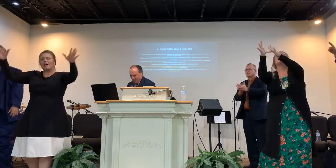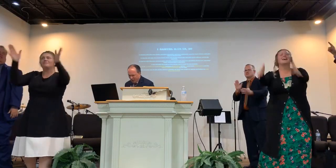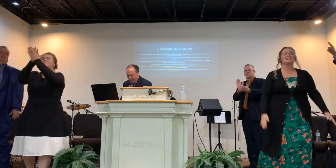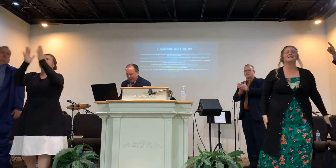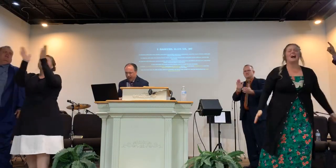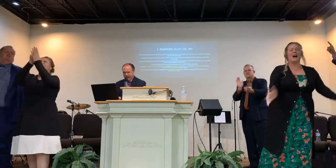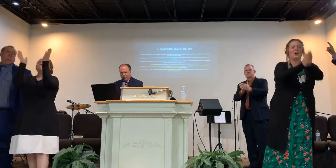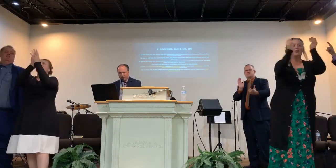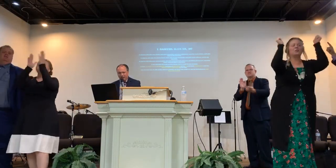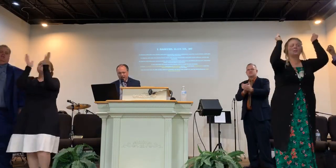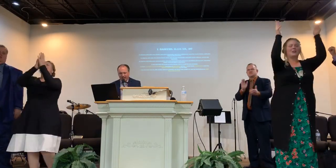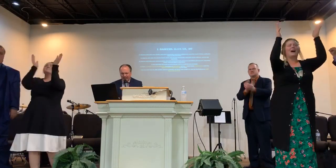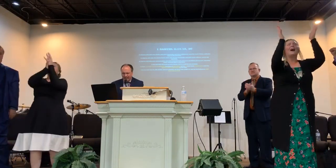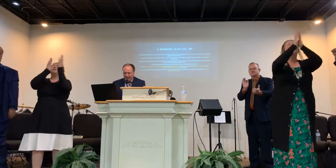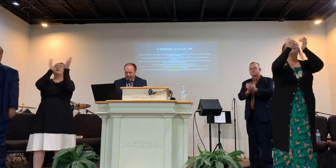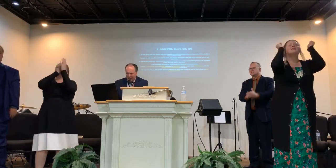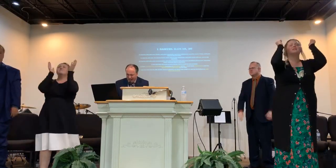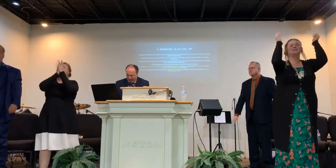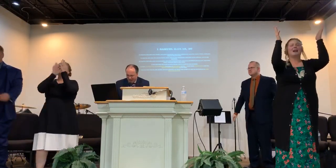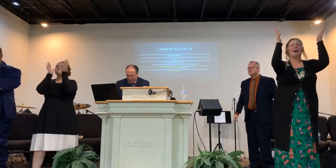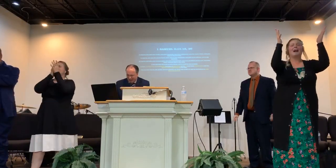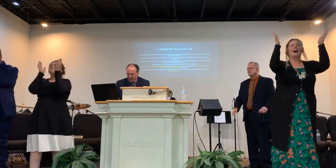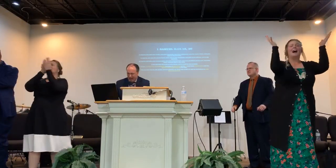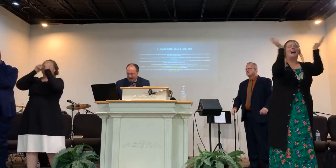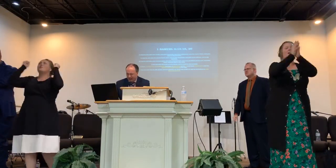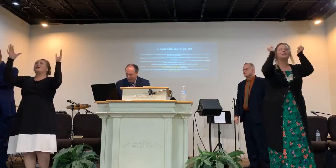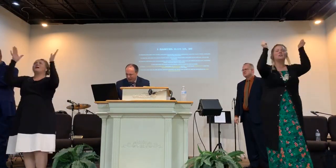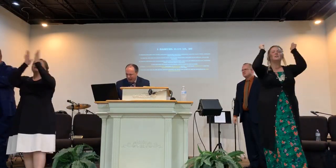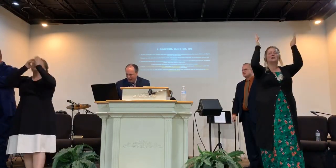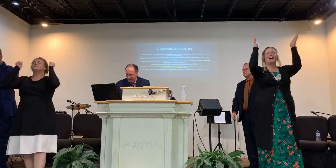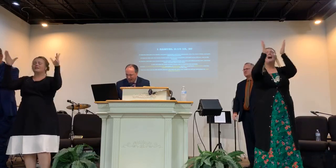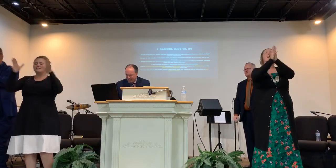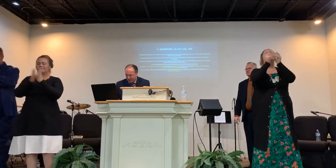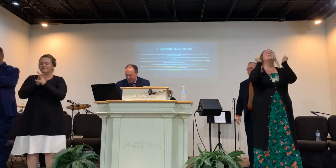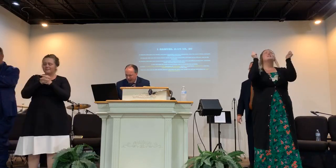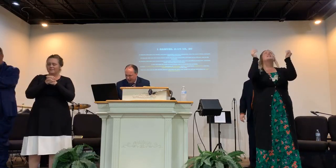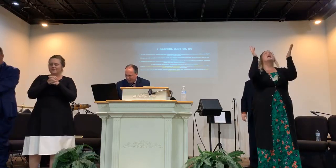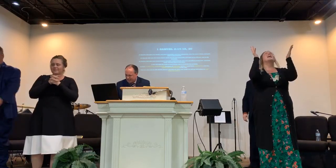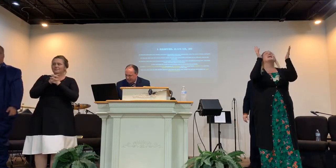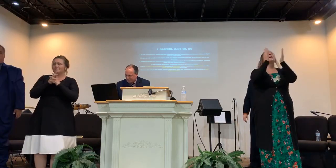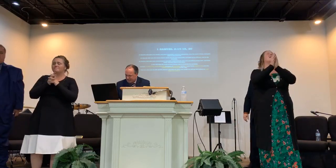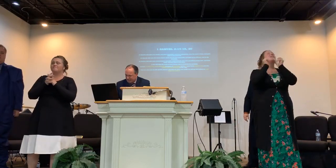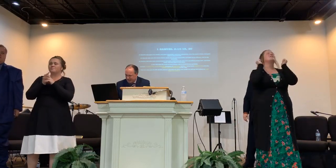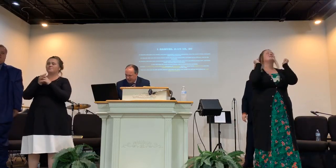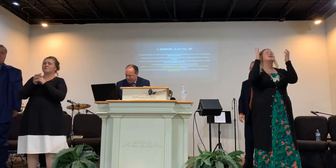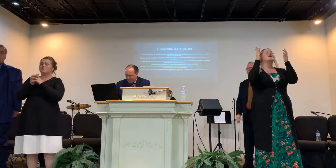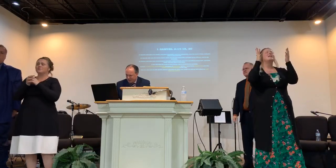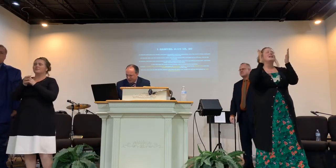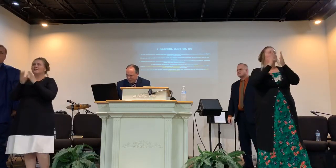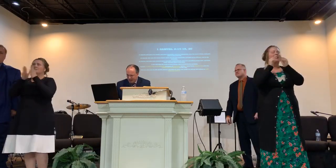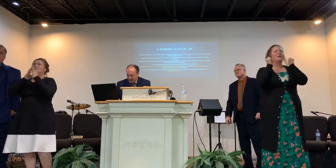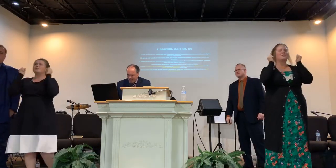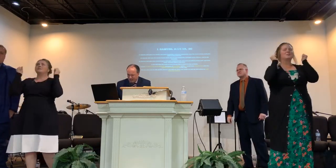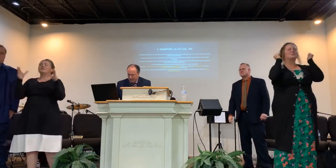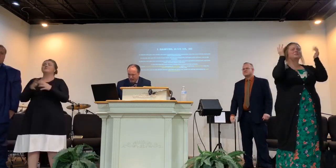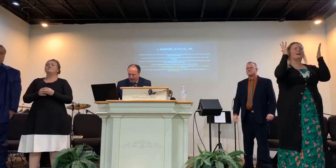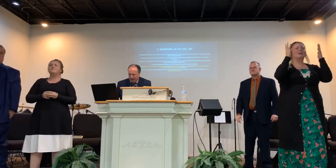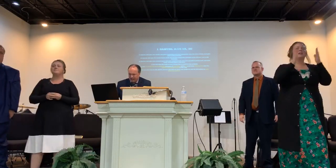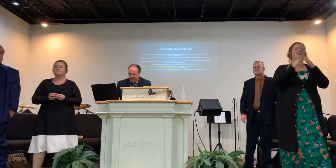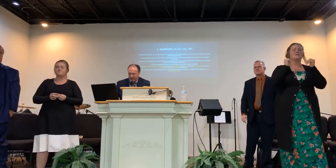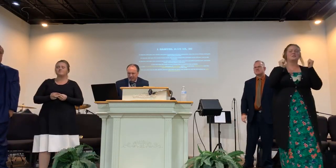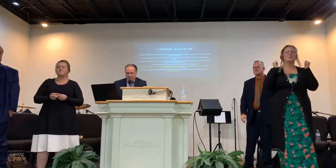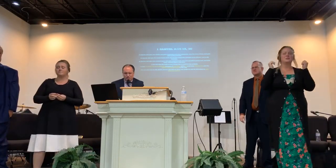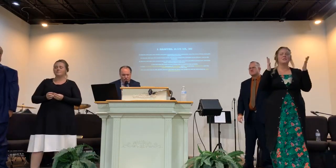Hallelujah, hallelujah, hallelujah. Hallelujah, hallelujah, hallelujah. Hallelujah,